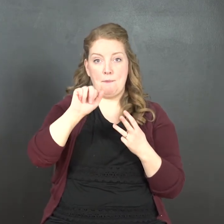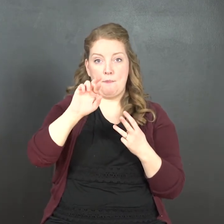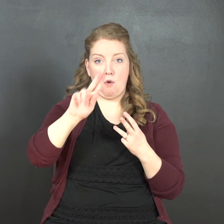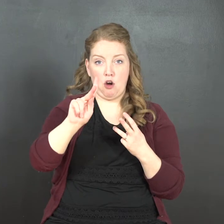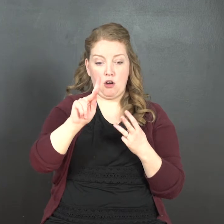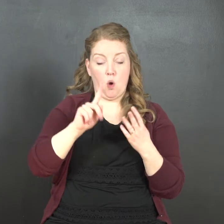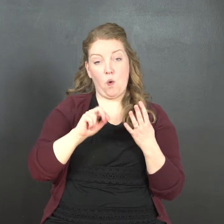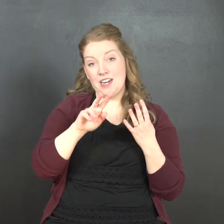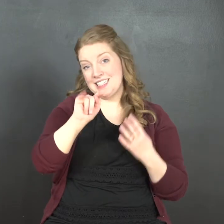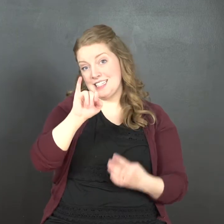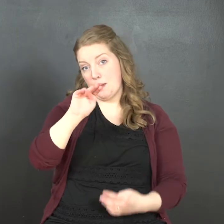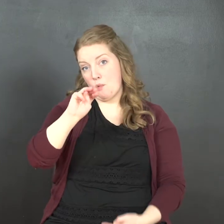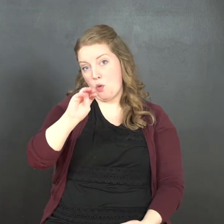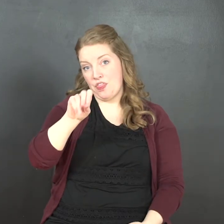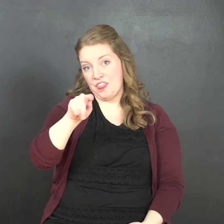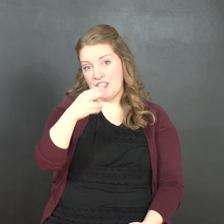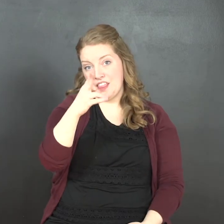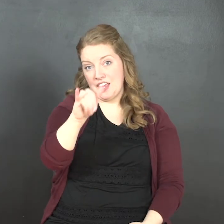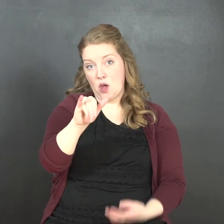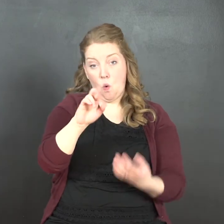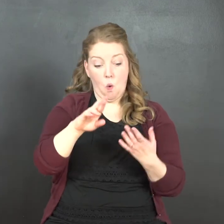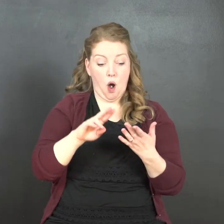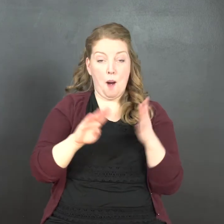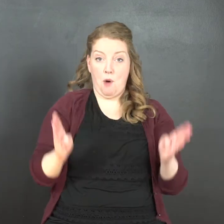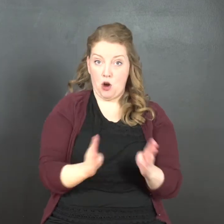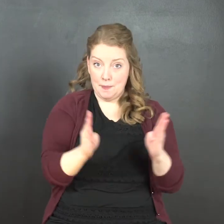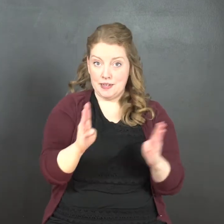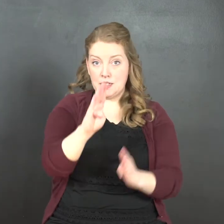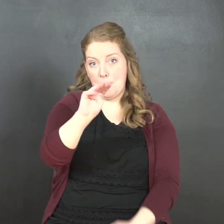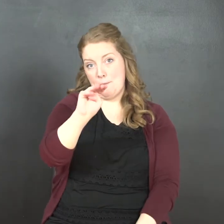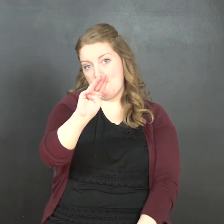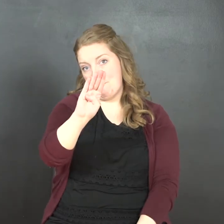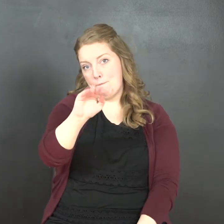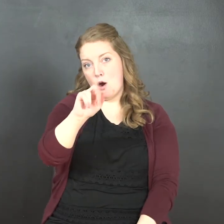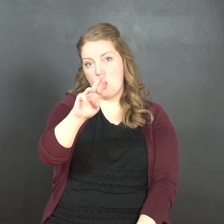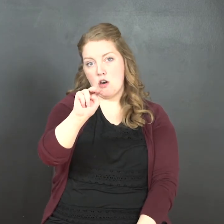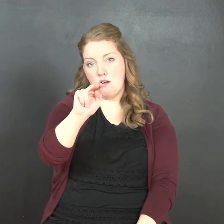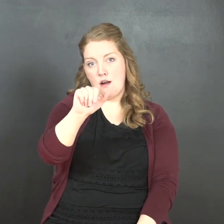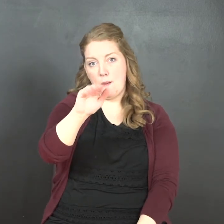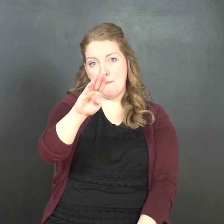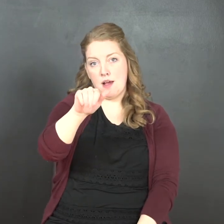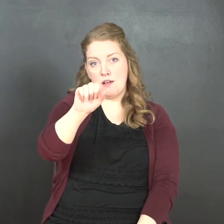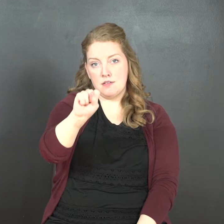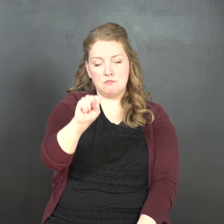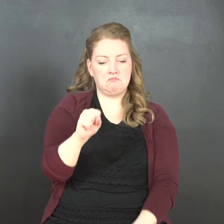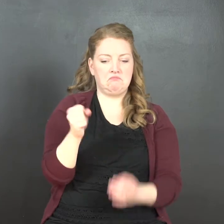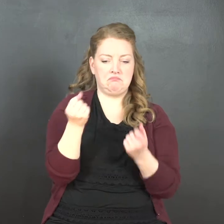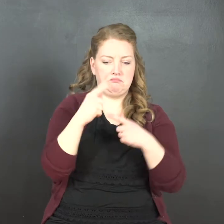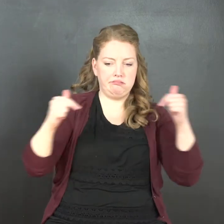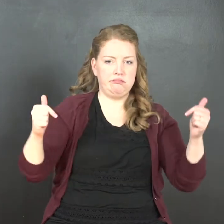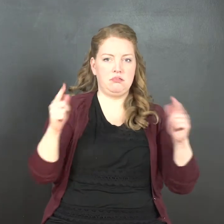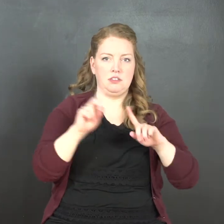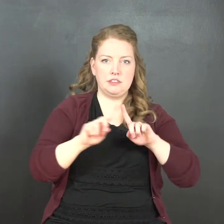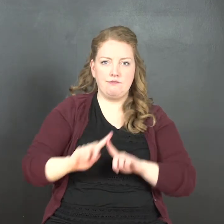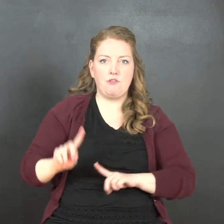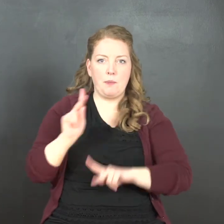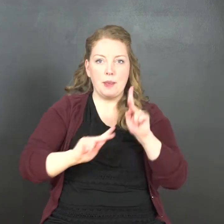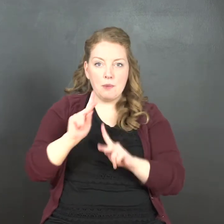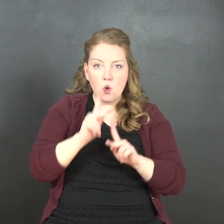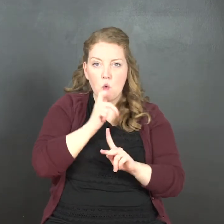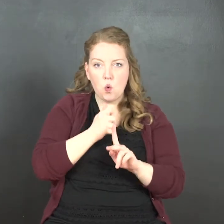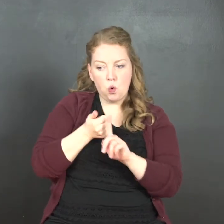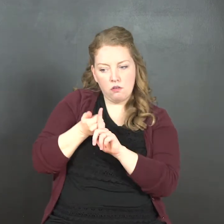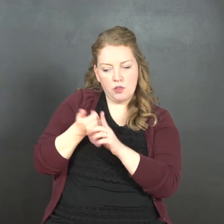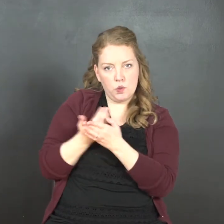Mark or Timothy or Barnabas, just to name a few of the characters of the New Testament that when they spoke very